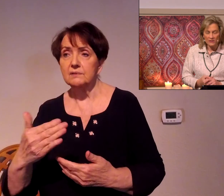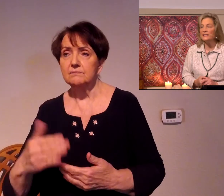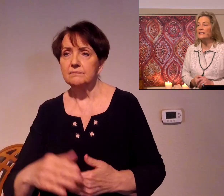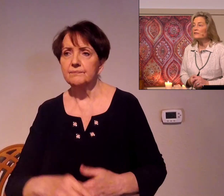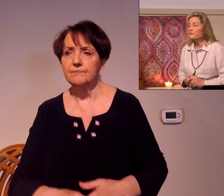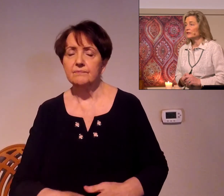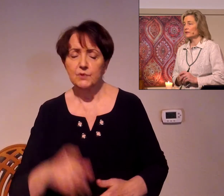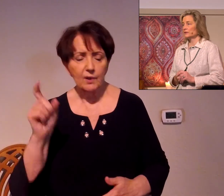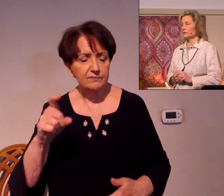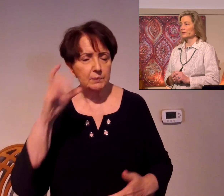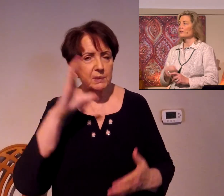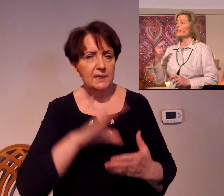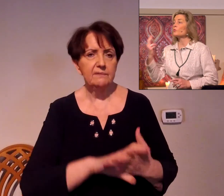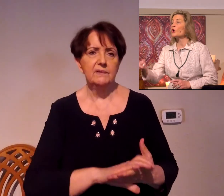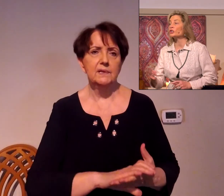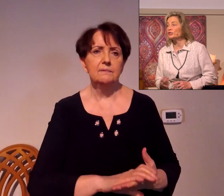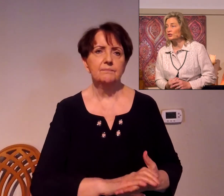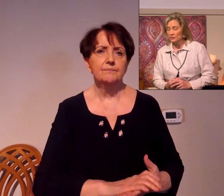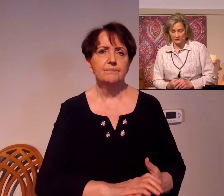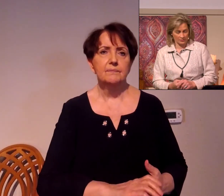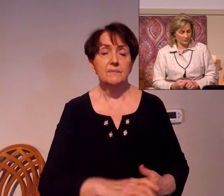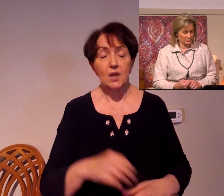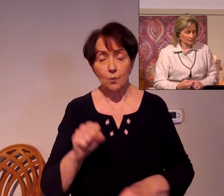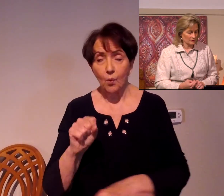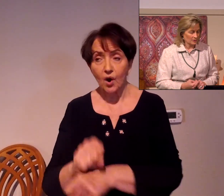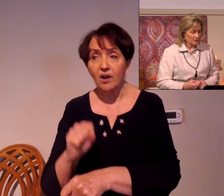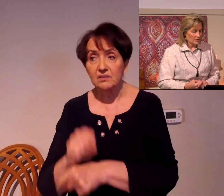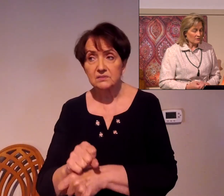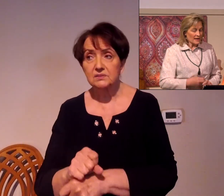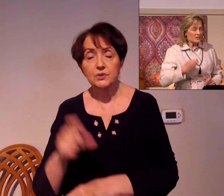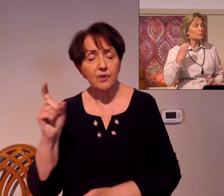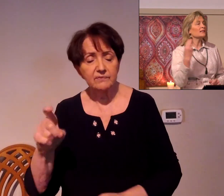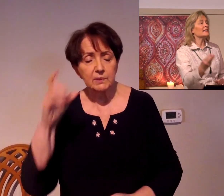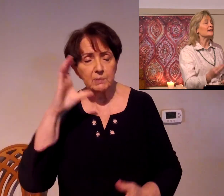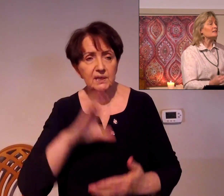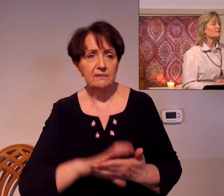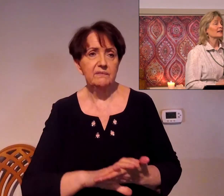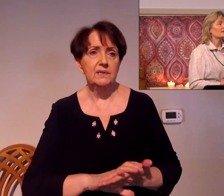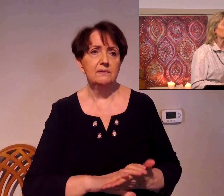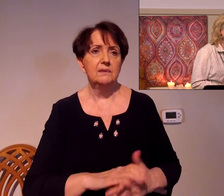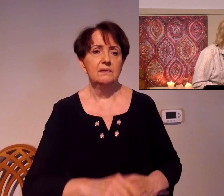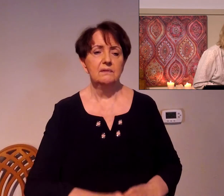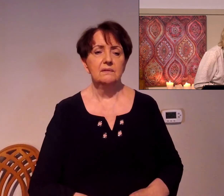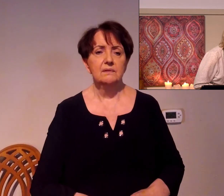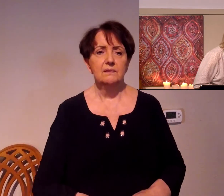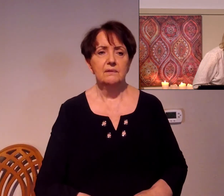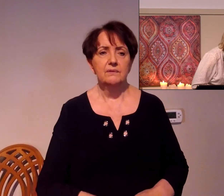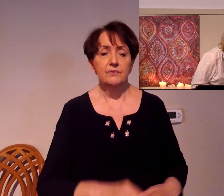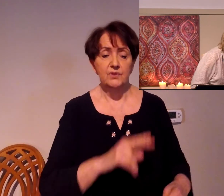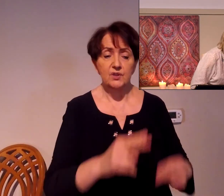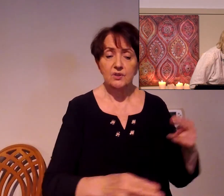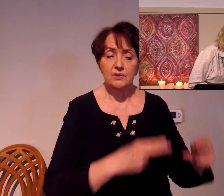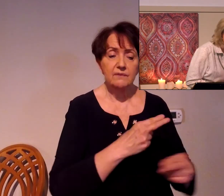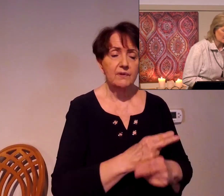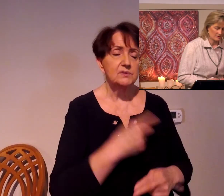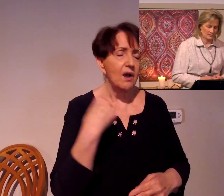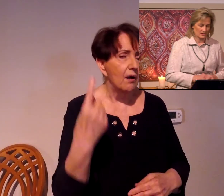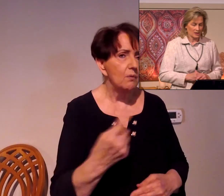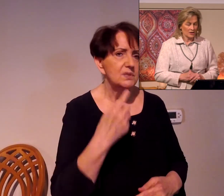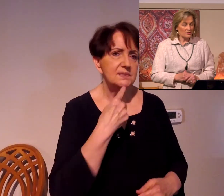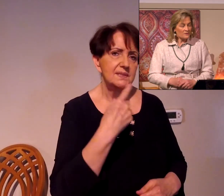got to believe that it works. You've got to believe that the universe always says